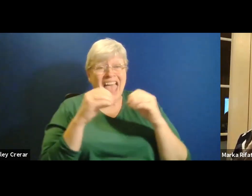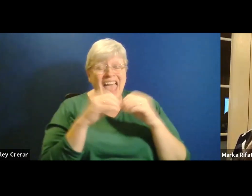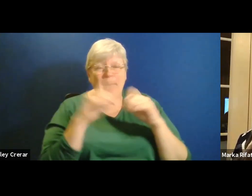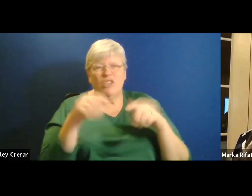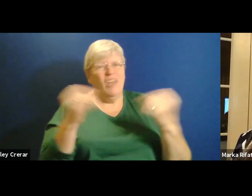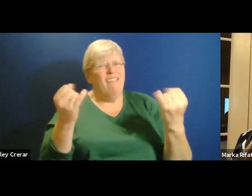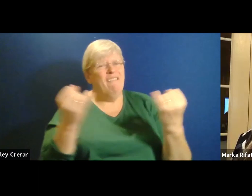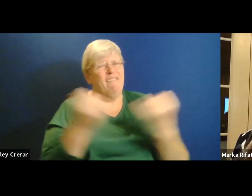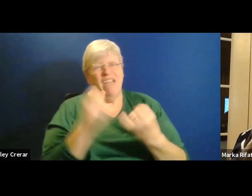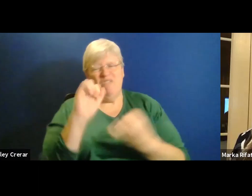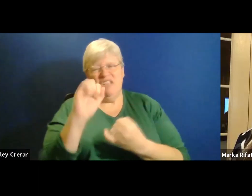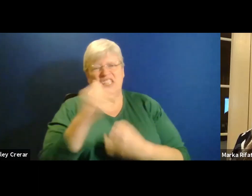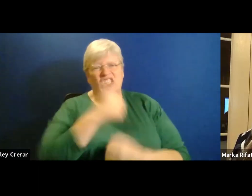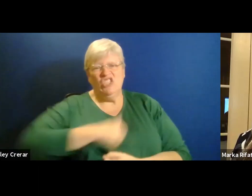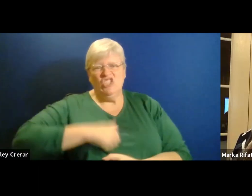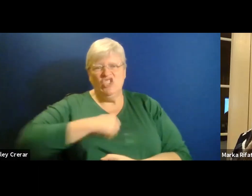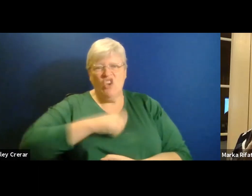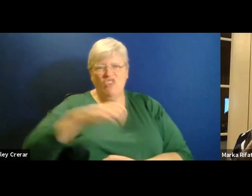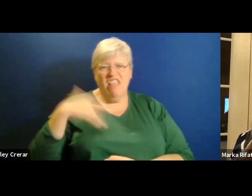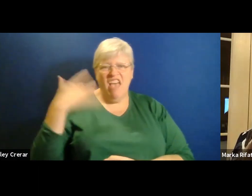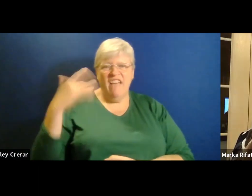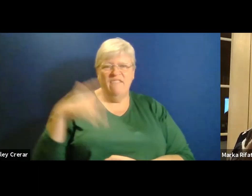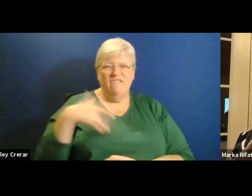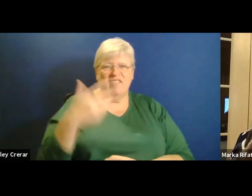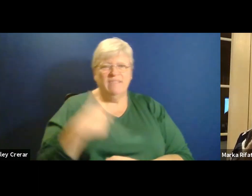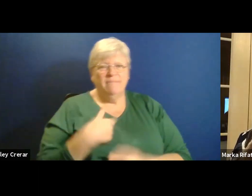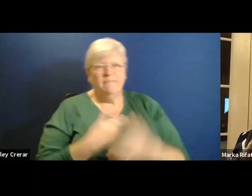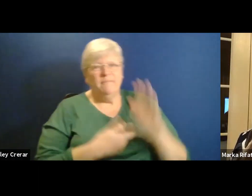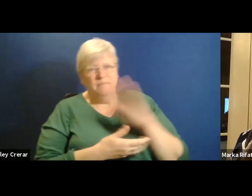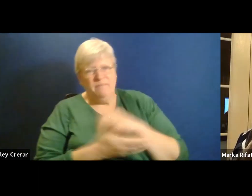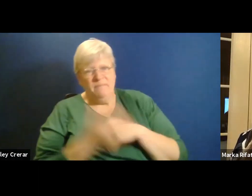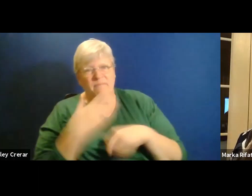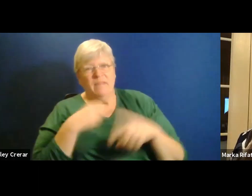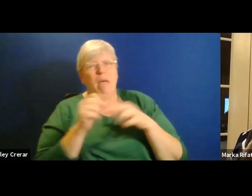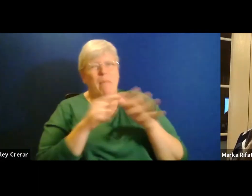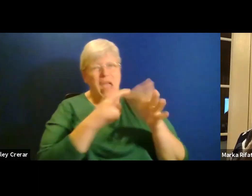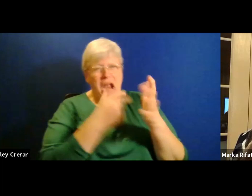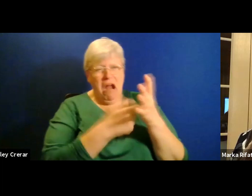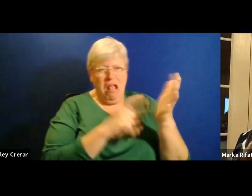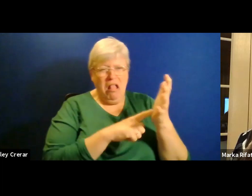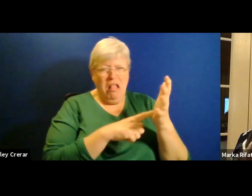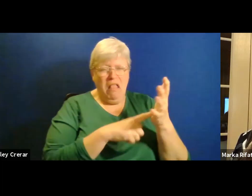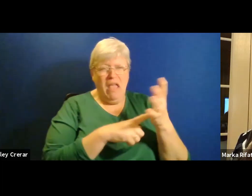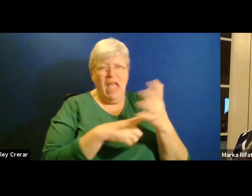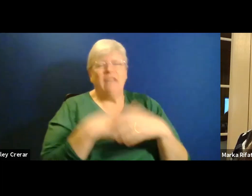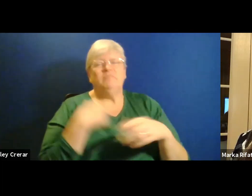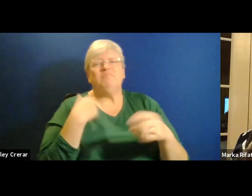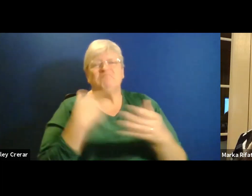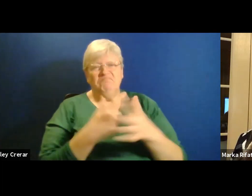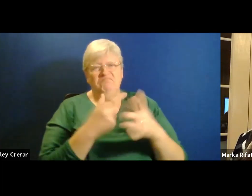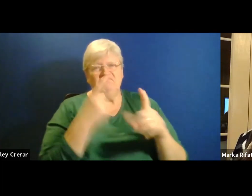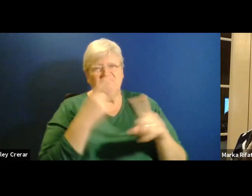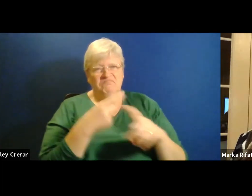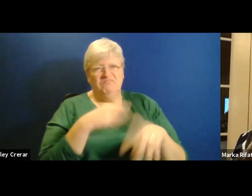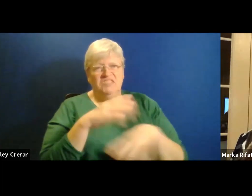his sorry life, brought to ground by Pearl and the wood axe. The cousins continued to pummel their